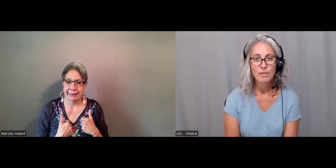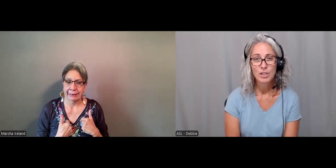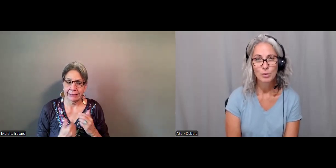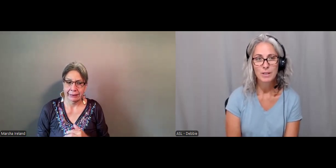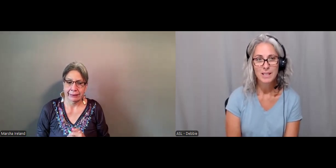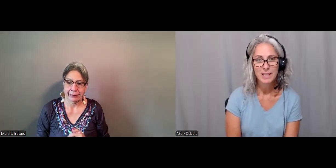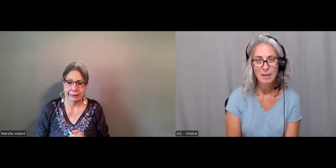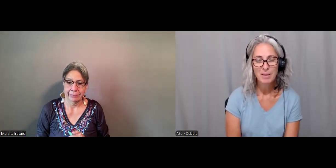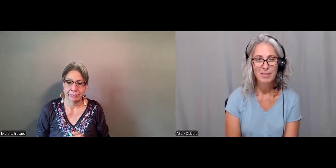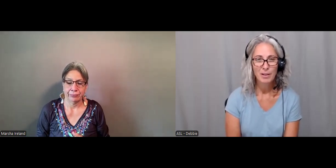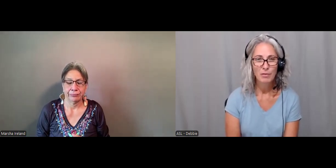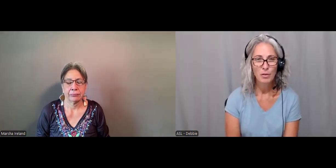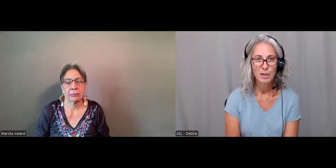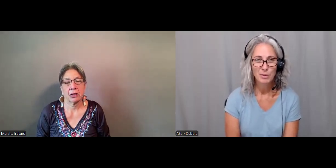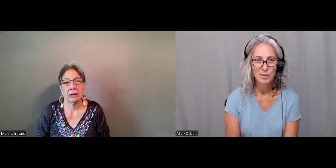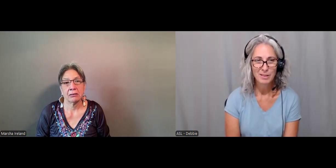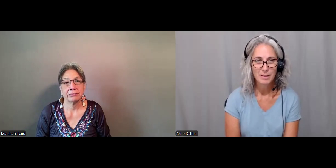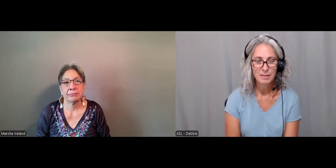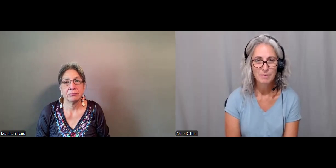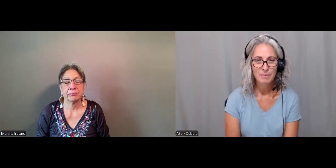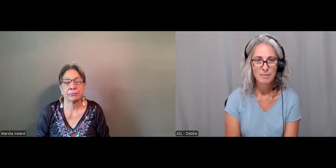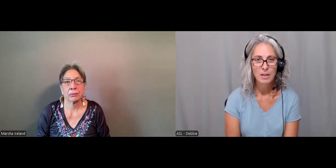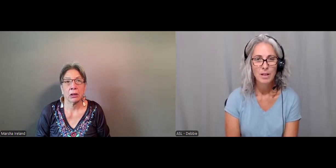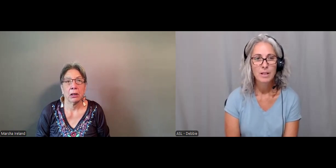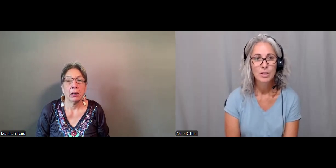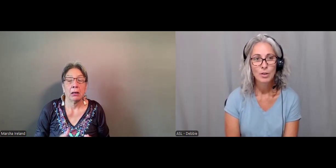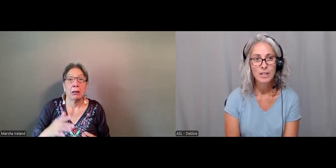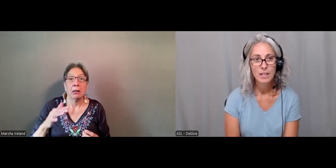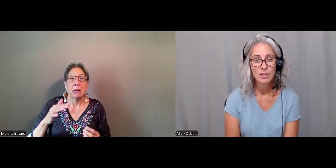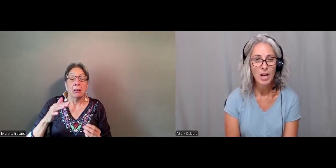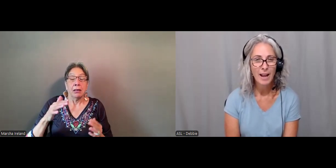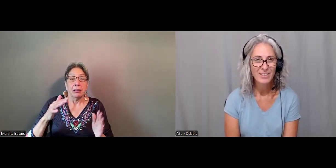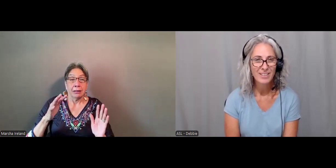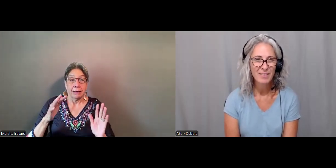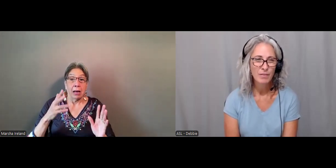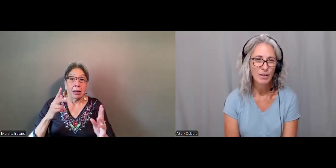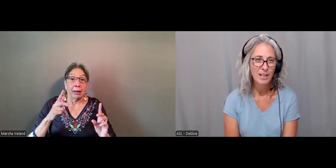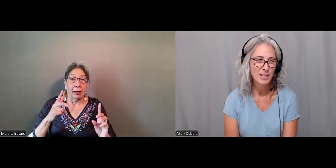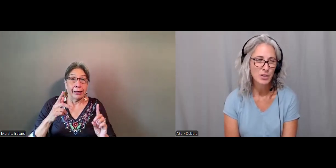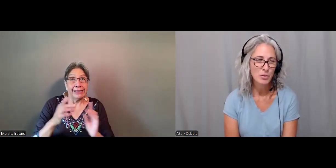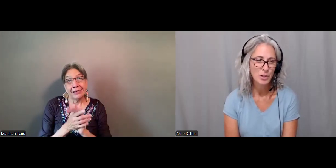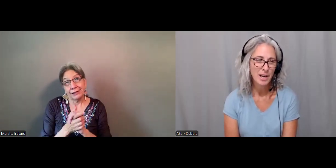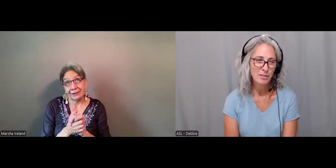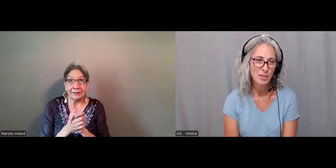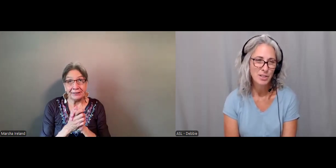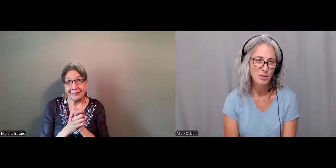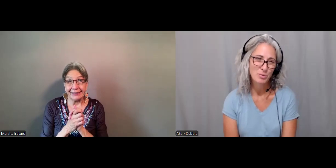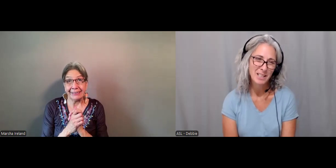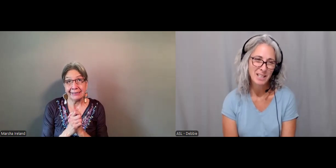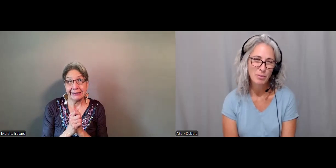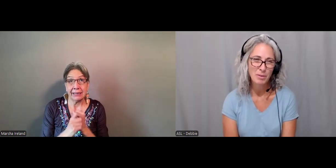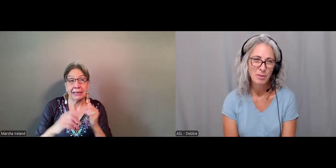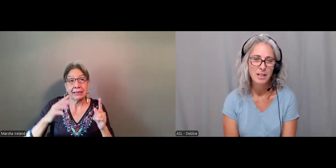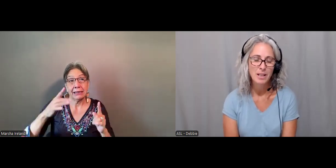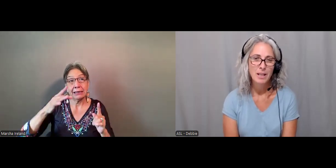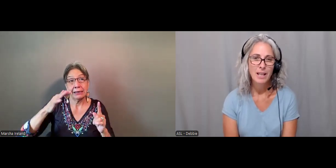structure of the school was the same, and therefore the abuses. And so as a young child, I never felt connected, nor did I understand